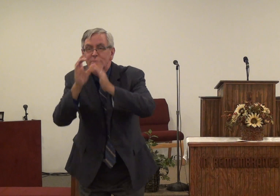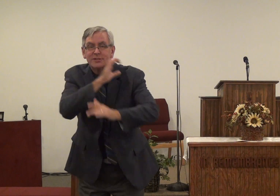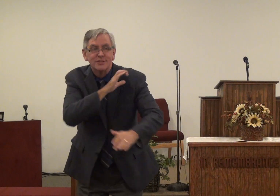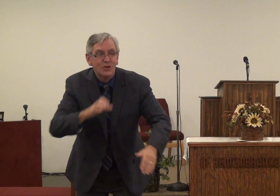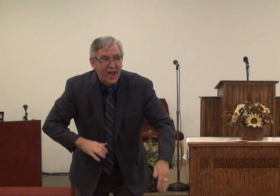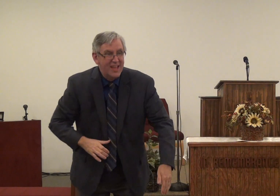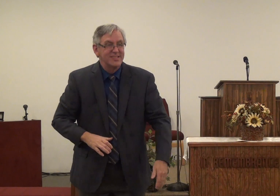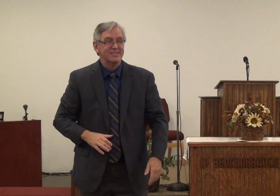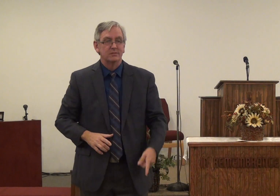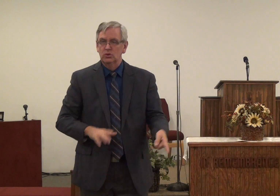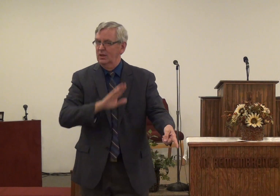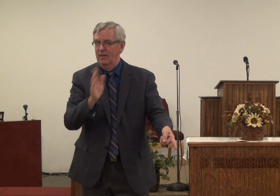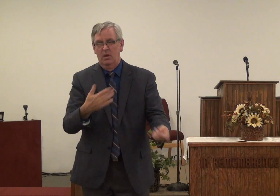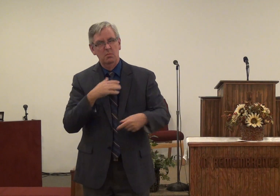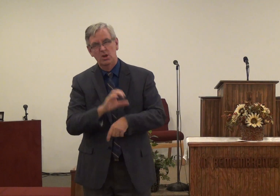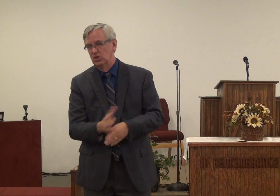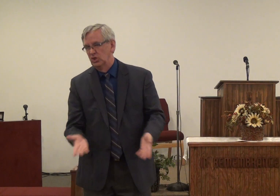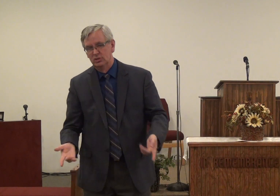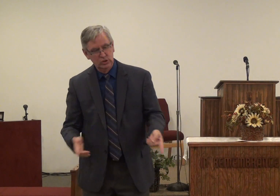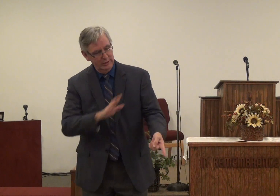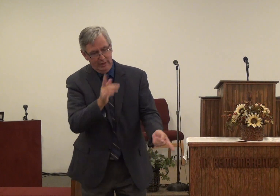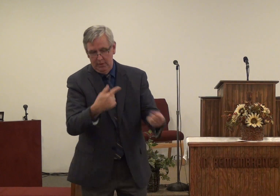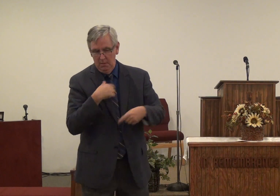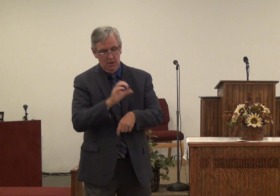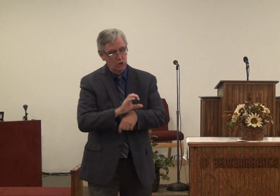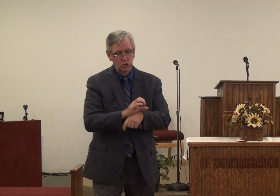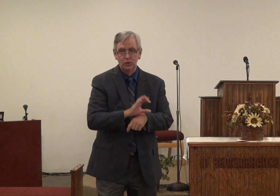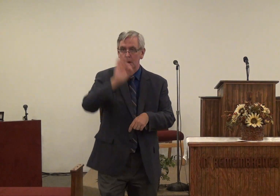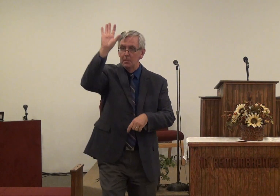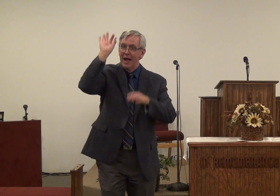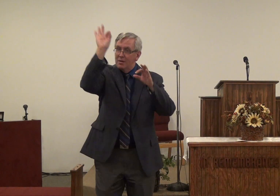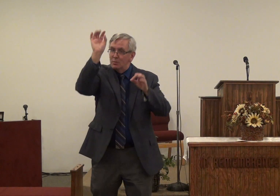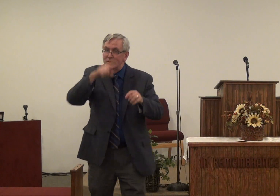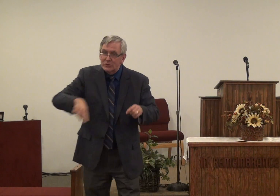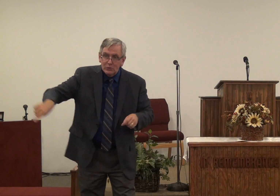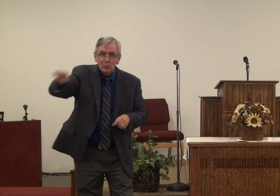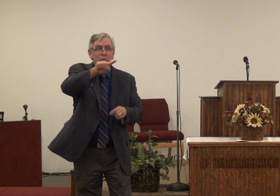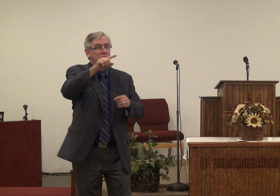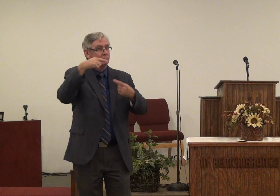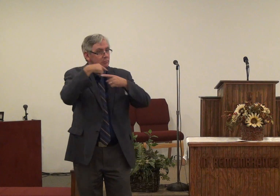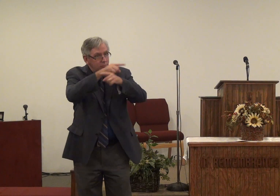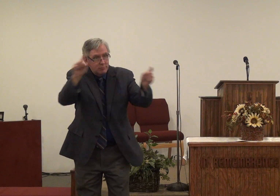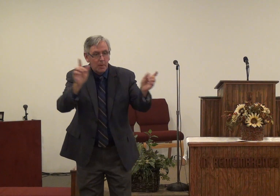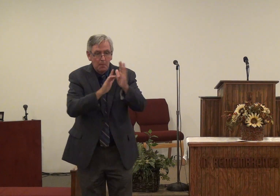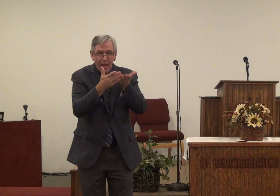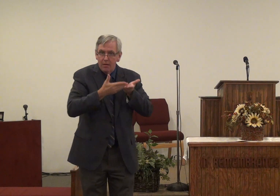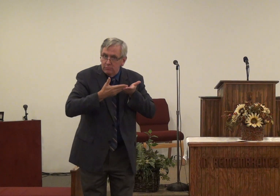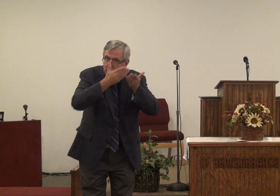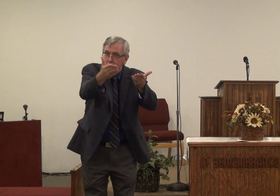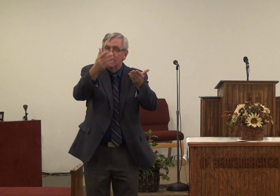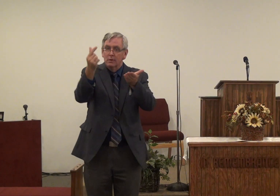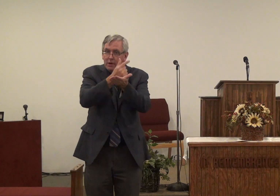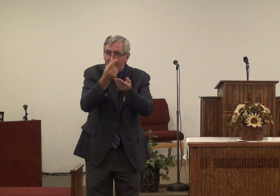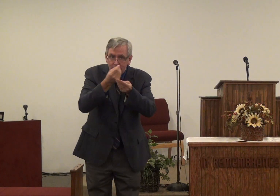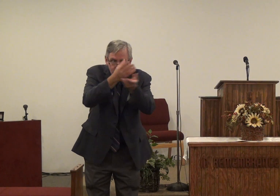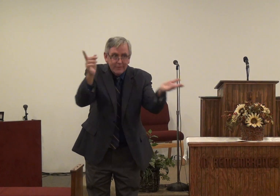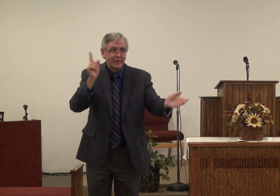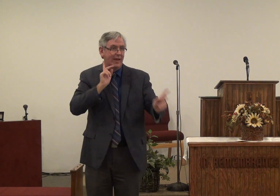go out visiting and tell people about Jesus. She'd never been in a church where the pastor preached and said, we should take the gospel